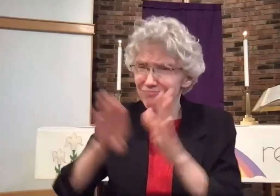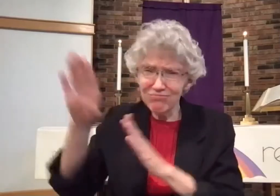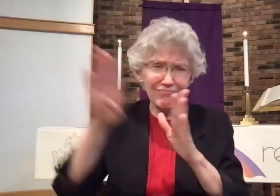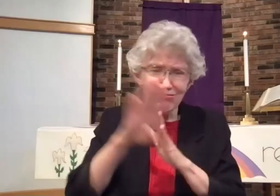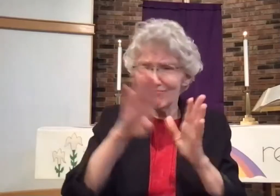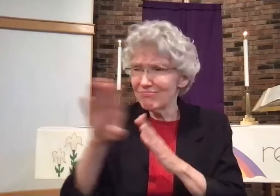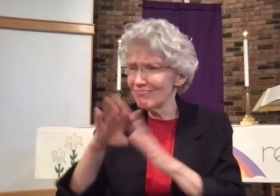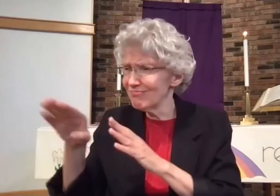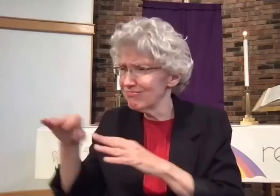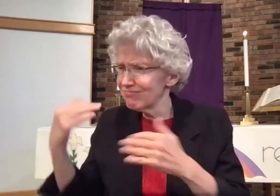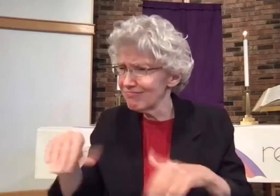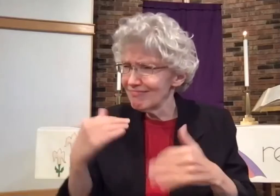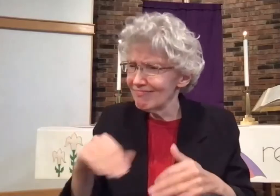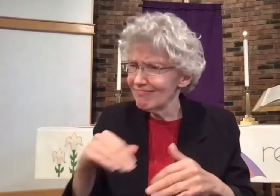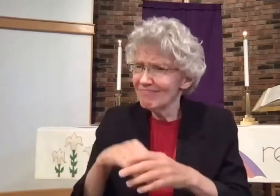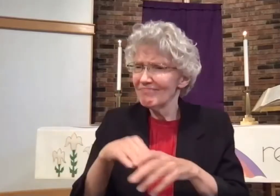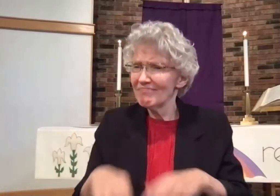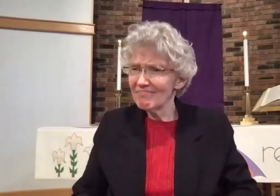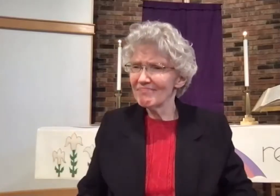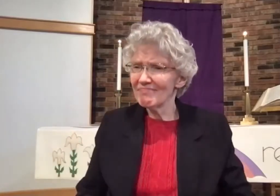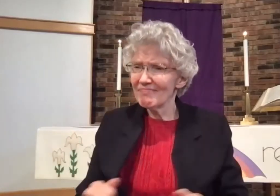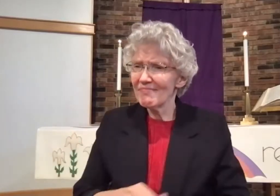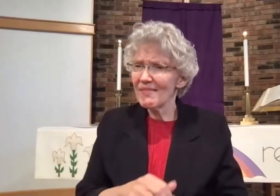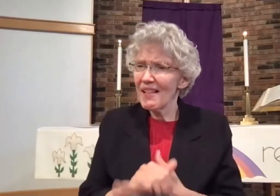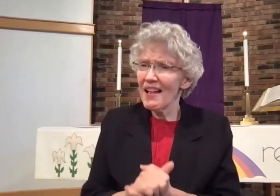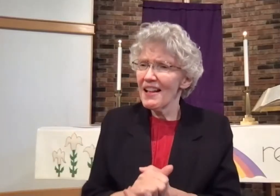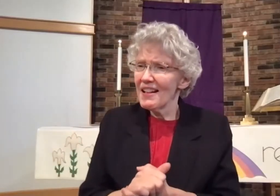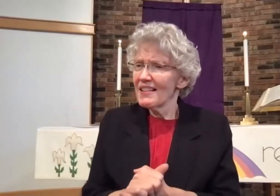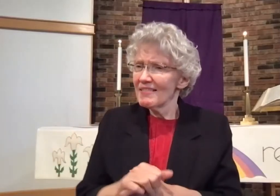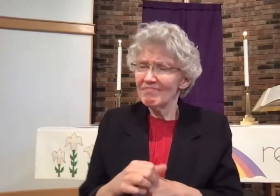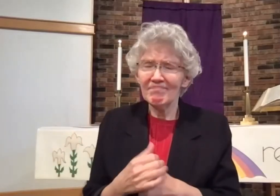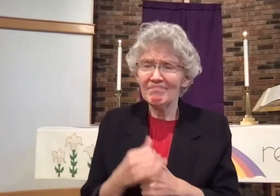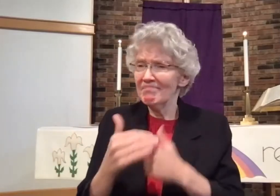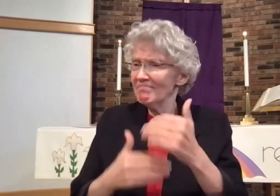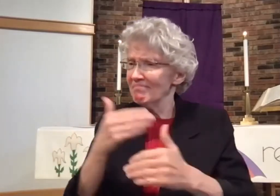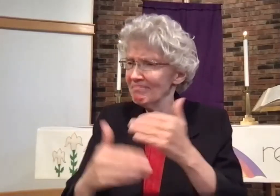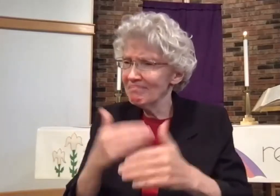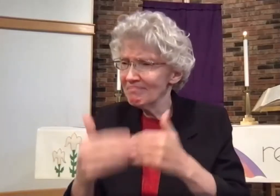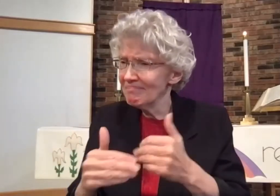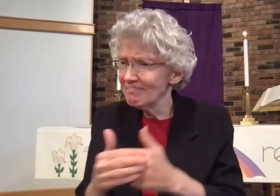the university, to become teachers themselves, to work in a variety of fields.